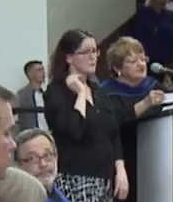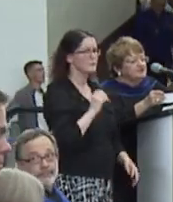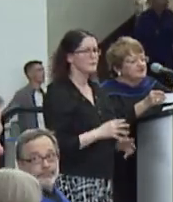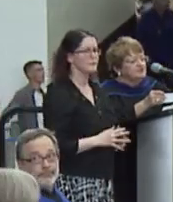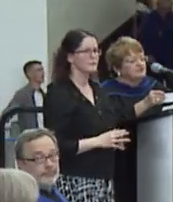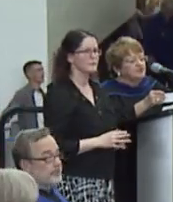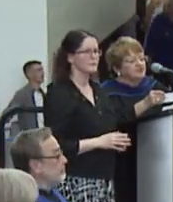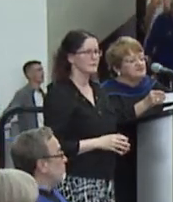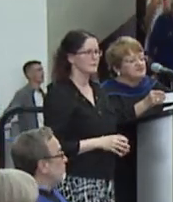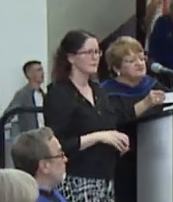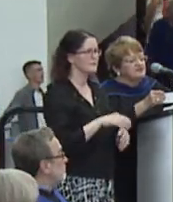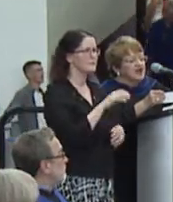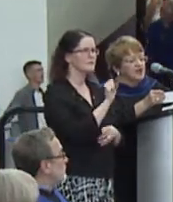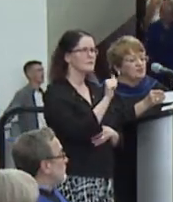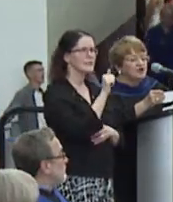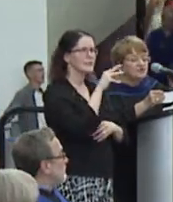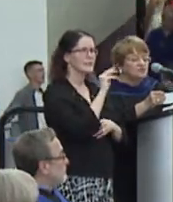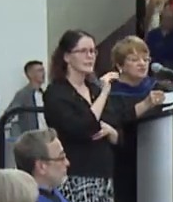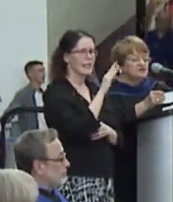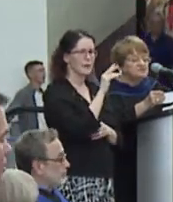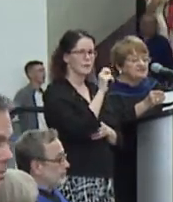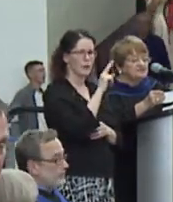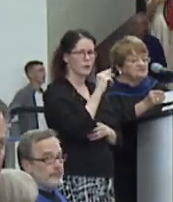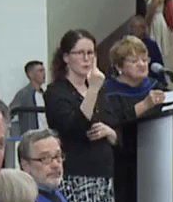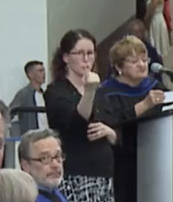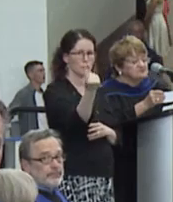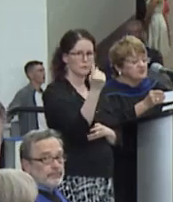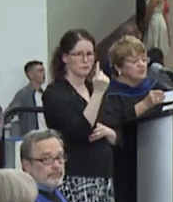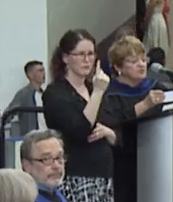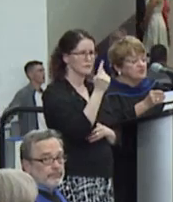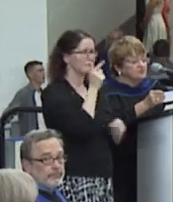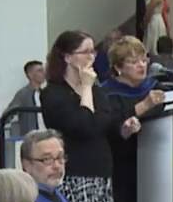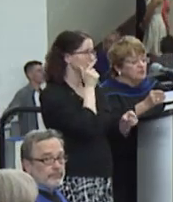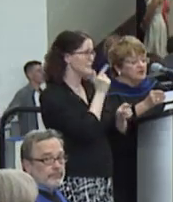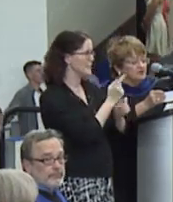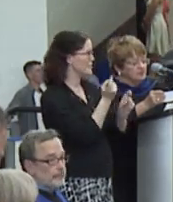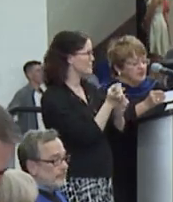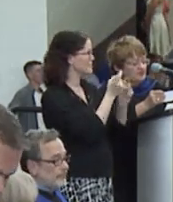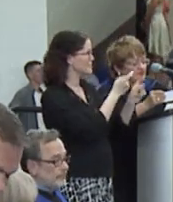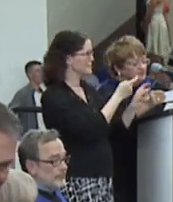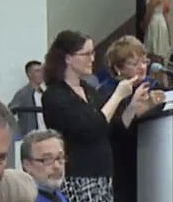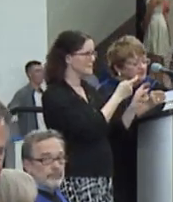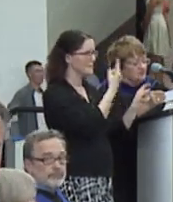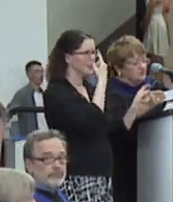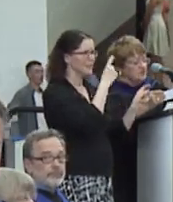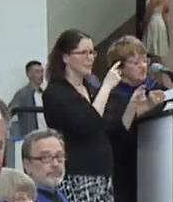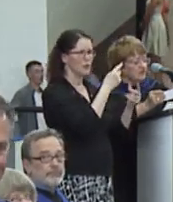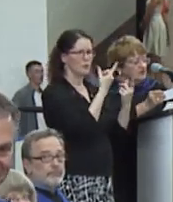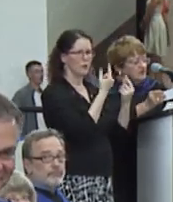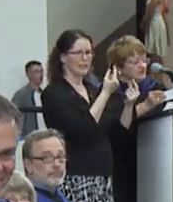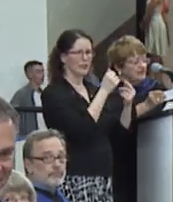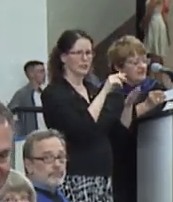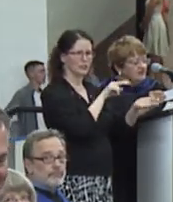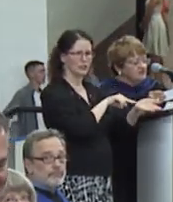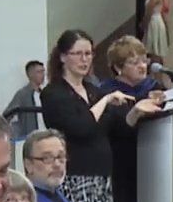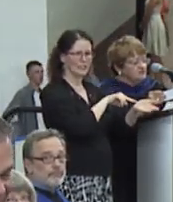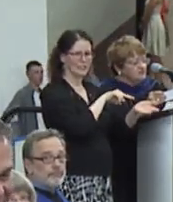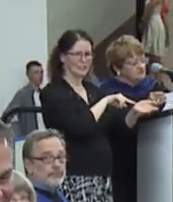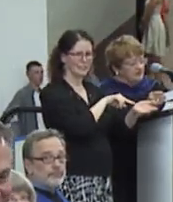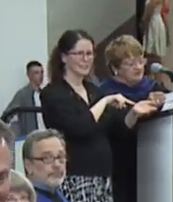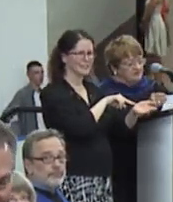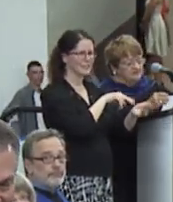Sam Kirigu joins us now to present his sister with the Diploma in Practical Nursing for